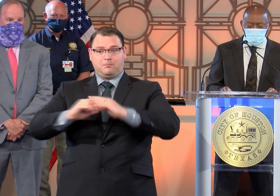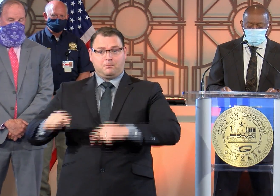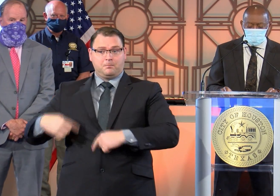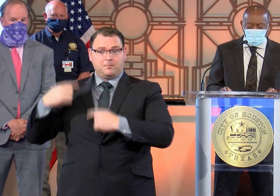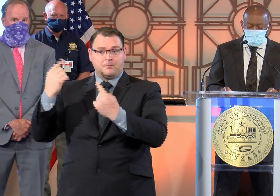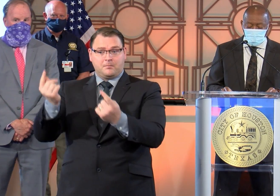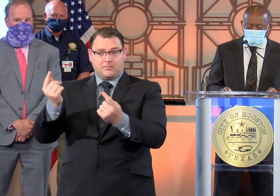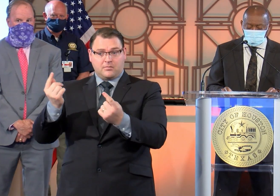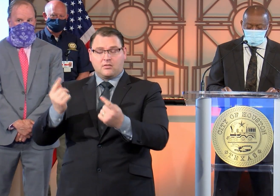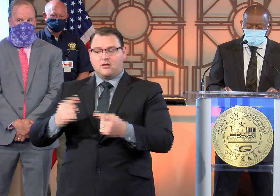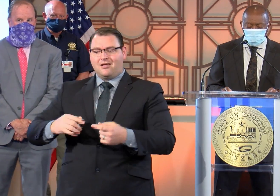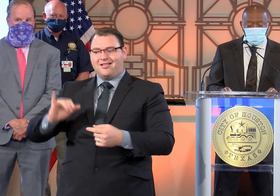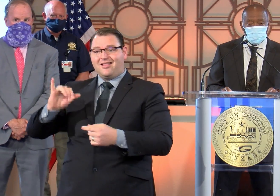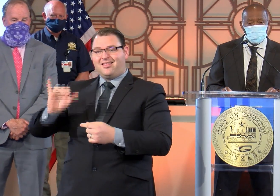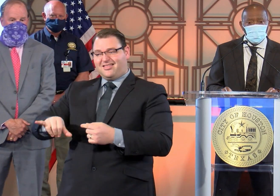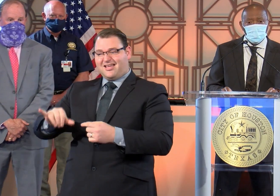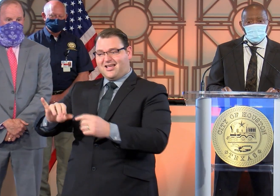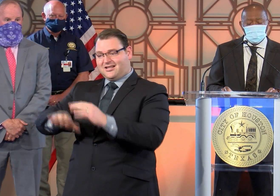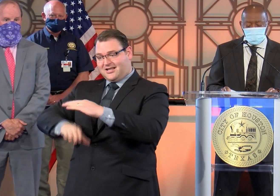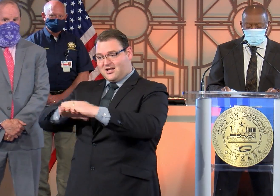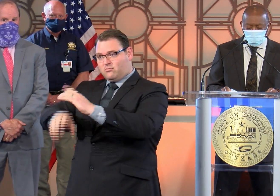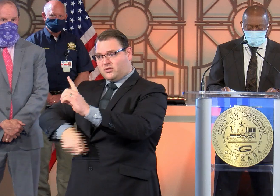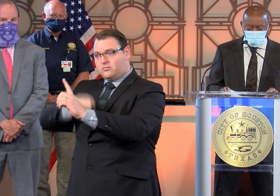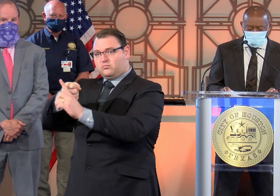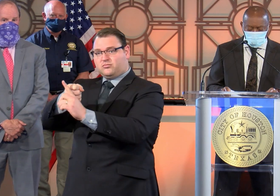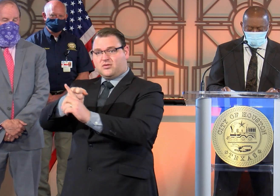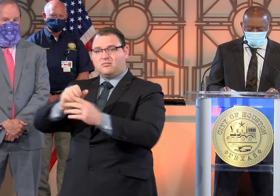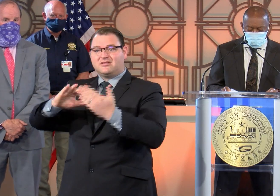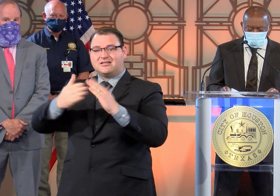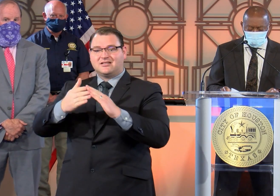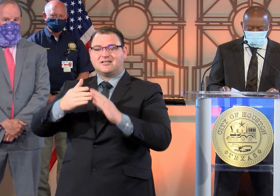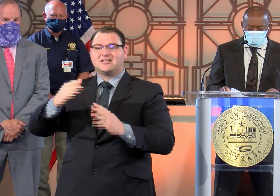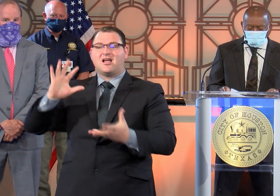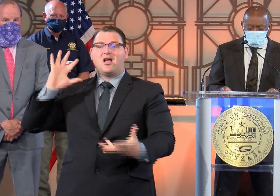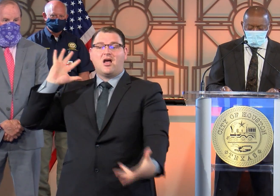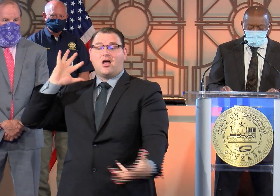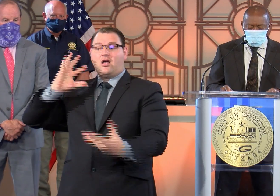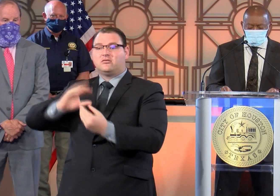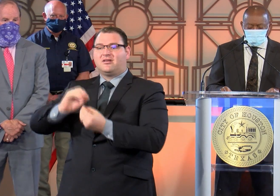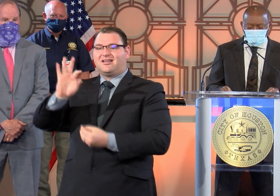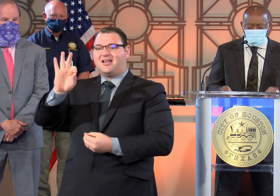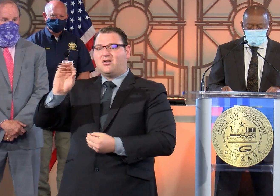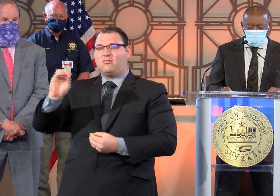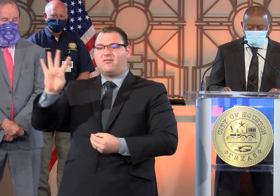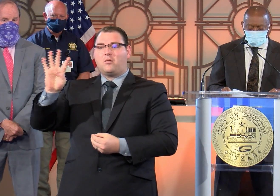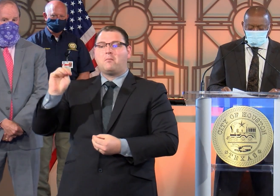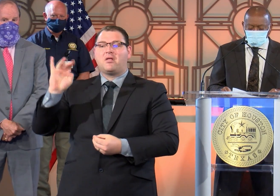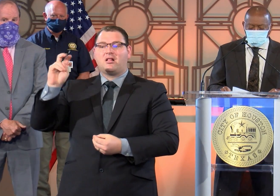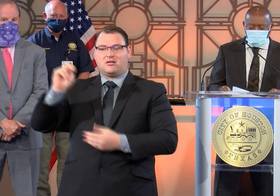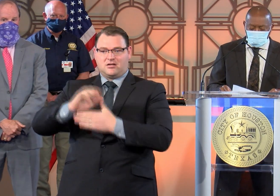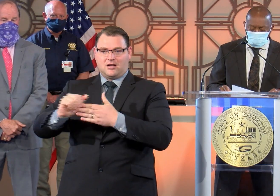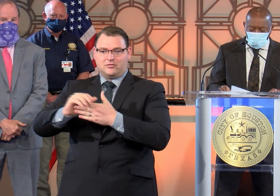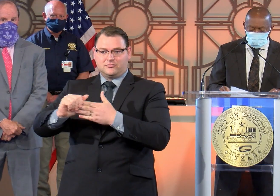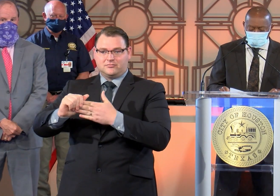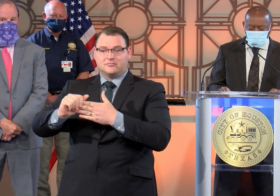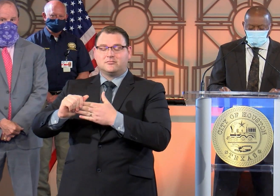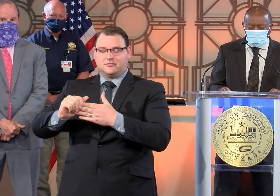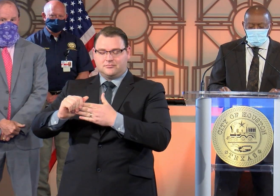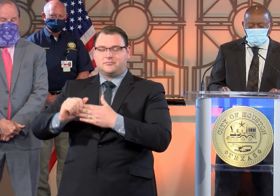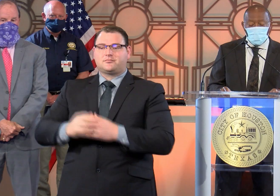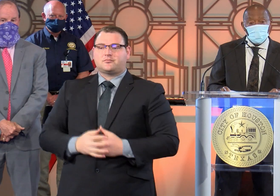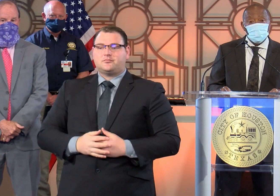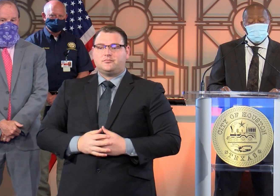impact of the cap for the city of Houston is $904 million. For the first time since taking